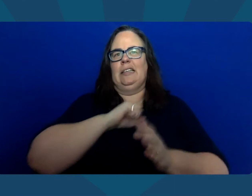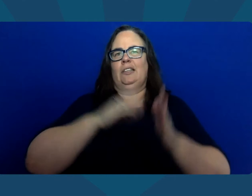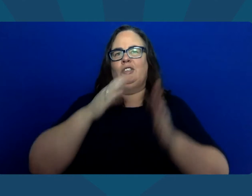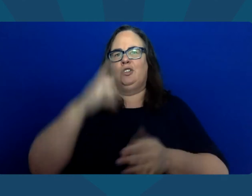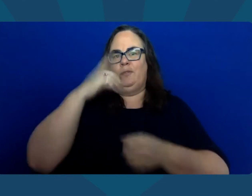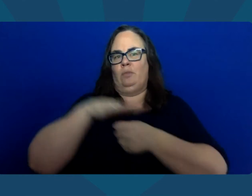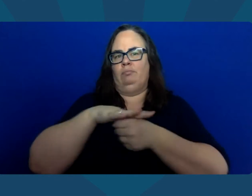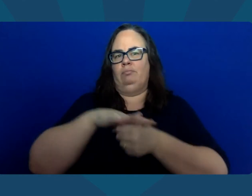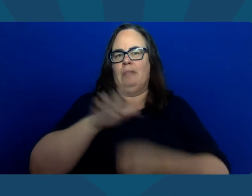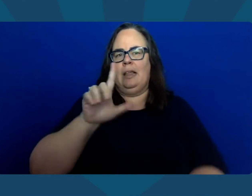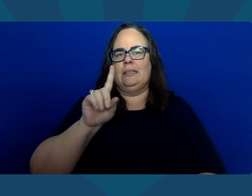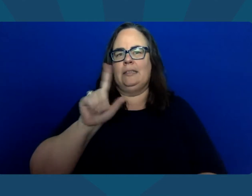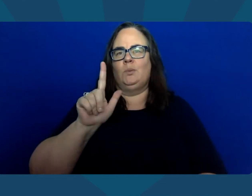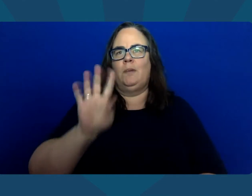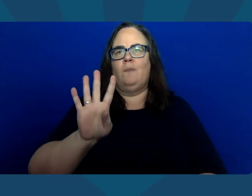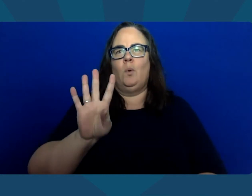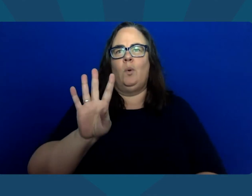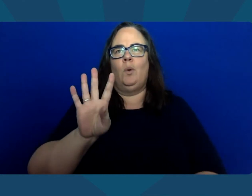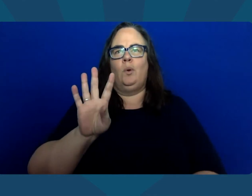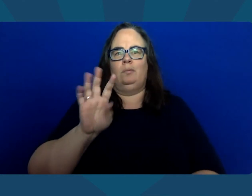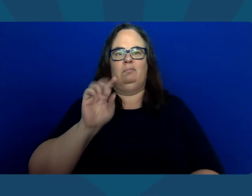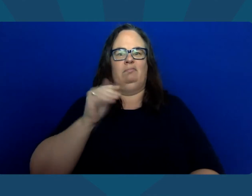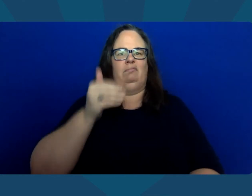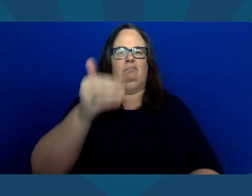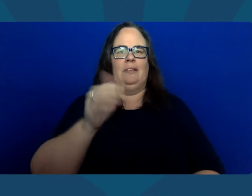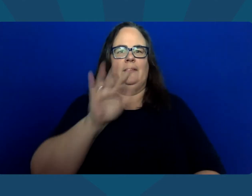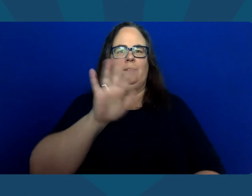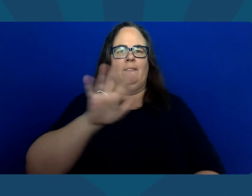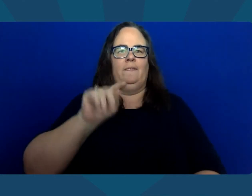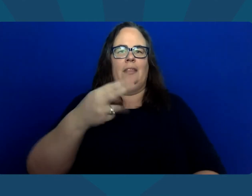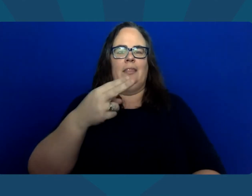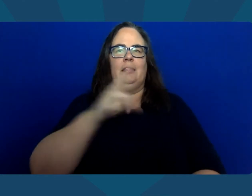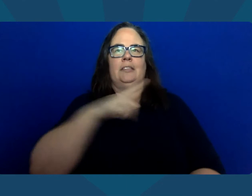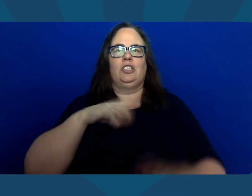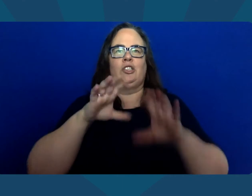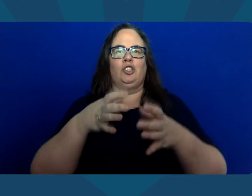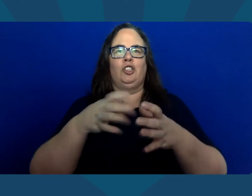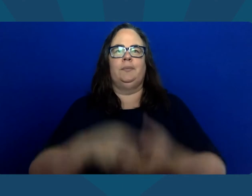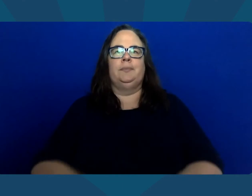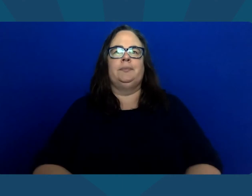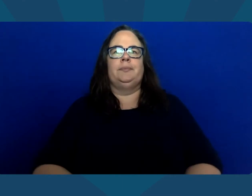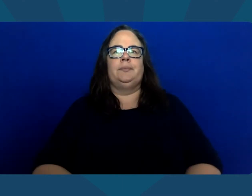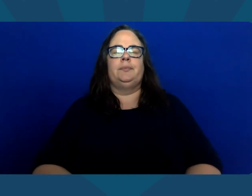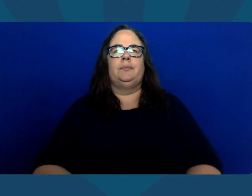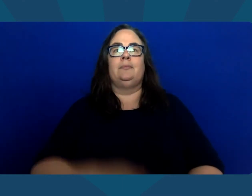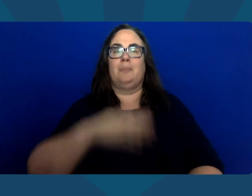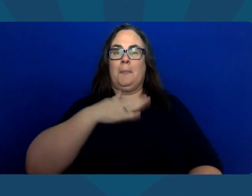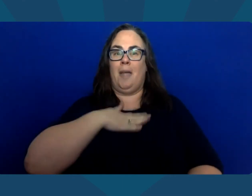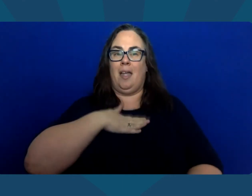serve as the Arizona State Senator for LD24 in the 55th legislature.